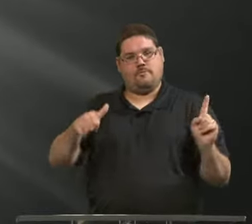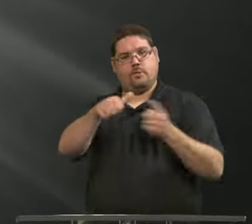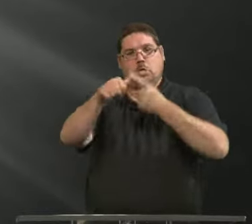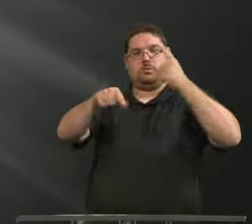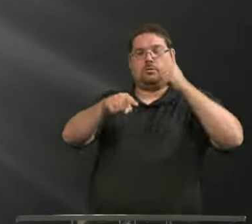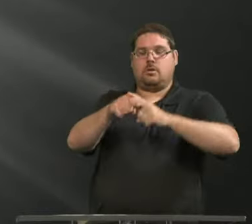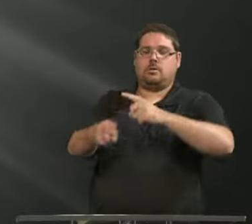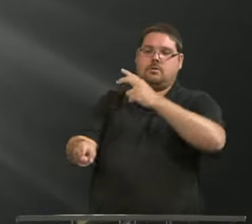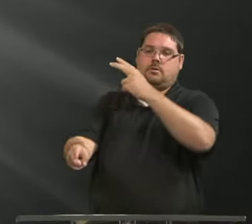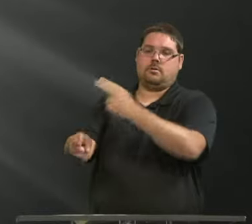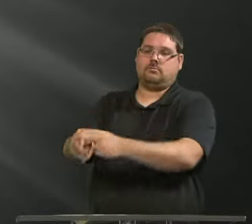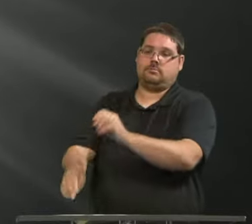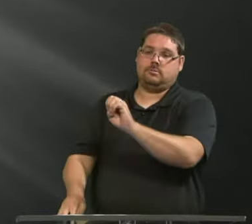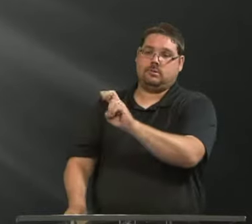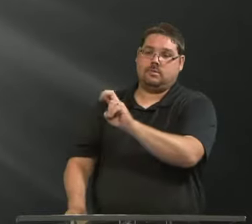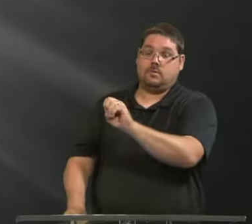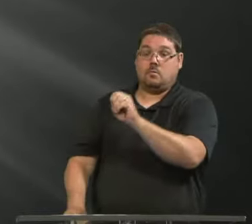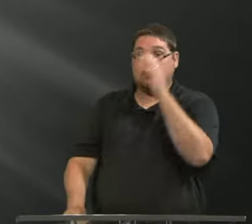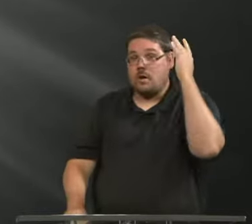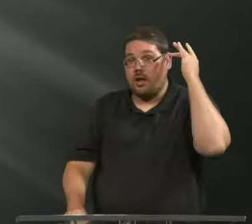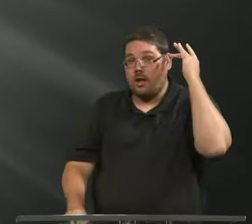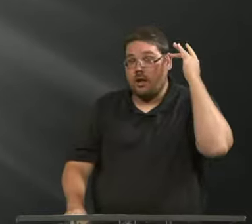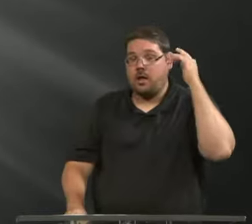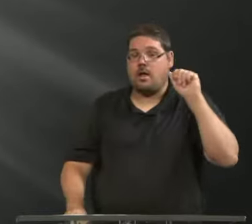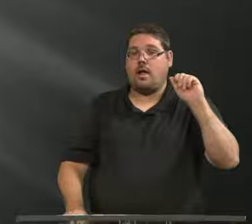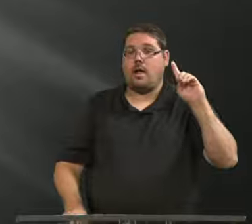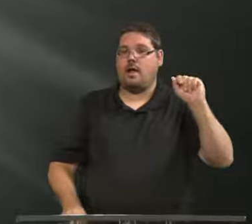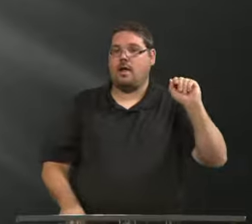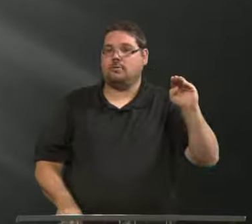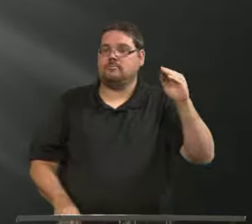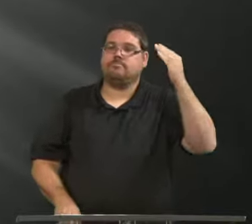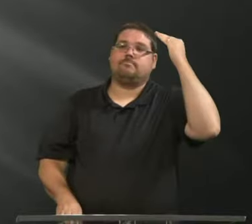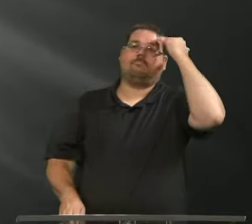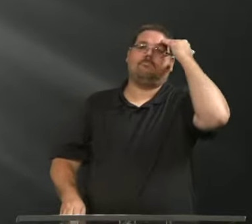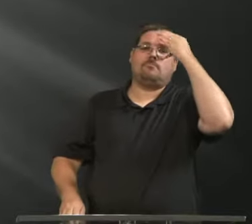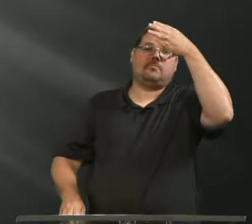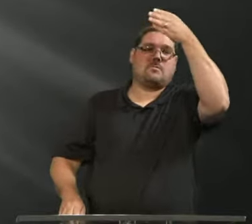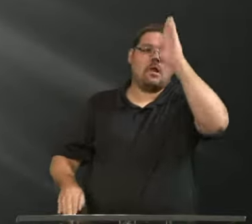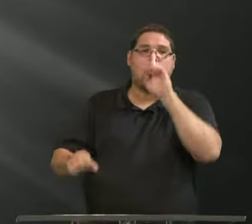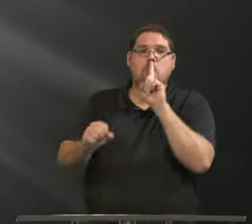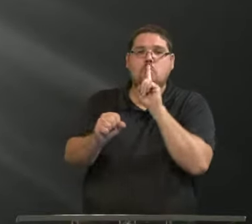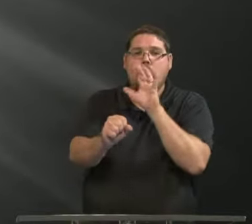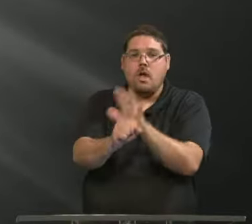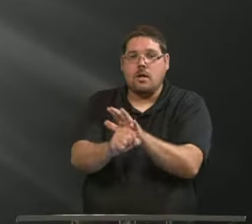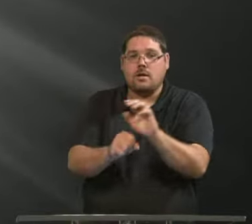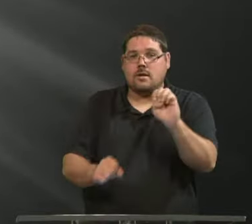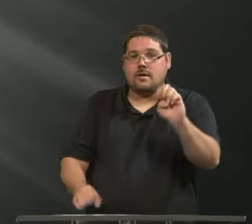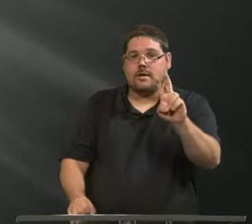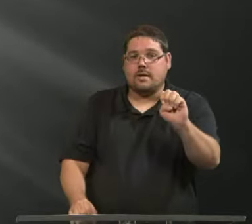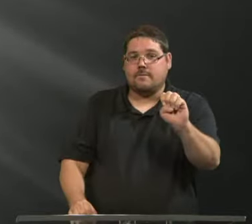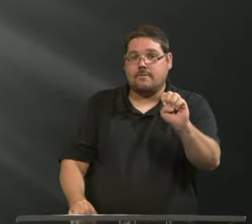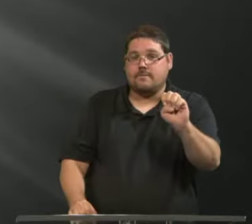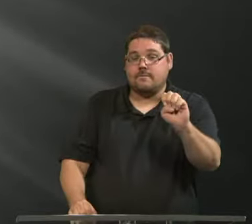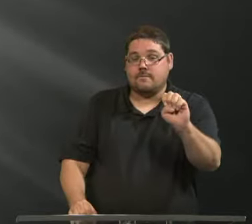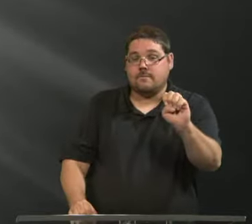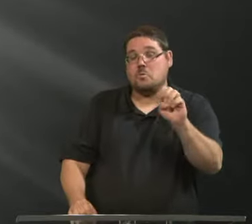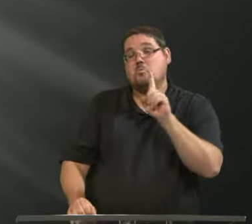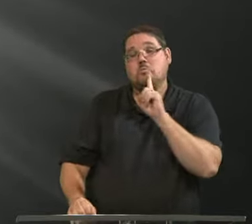to this, every time his wife was referred to, it's just called woman. But now Adam decides to name